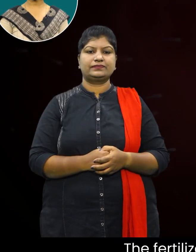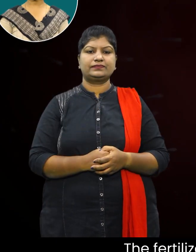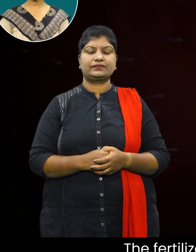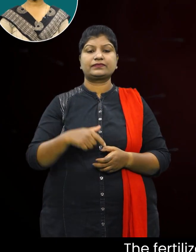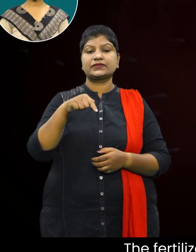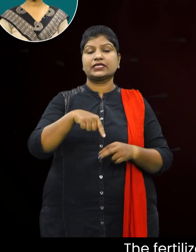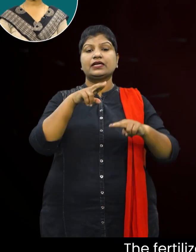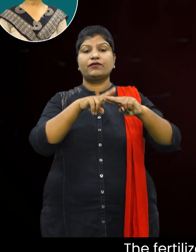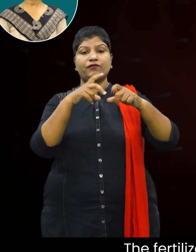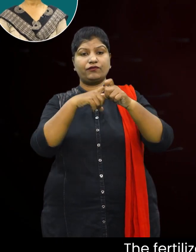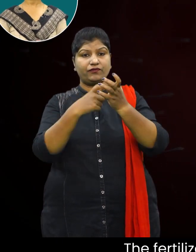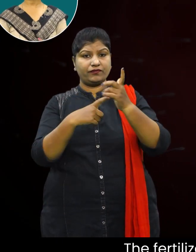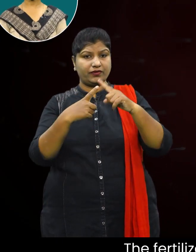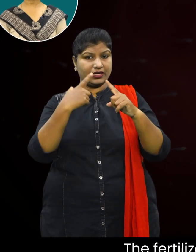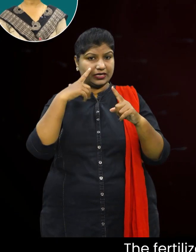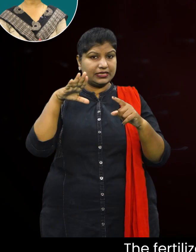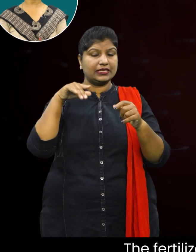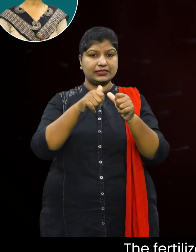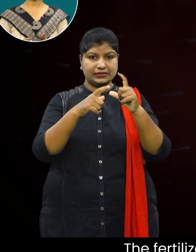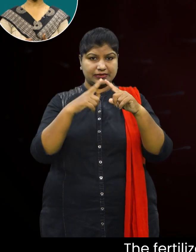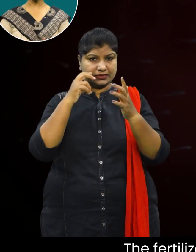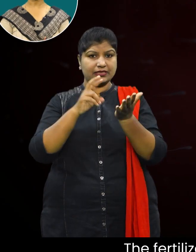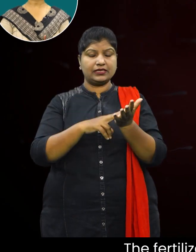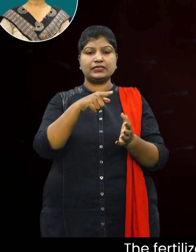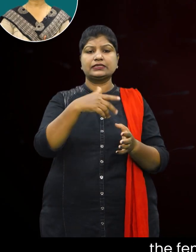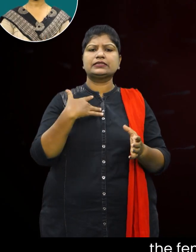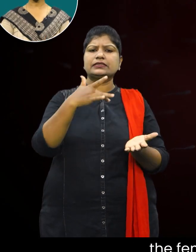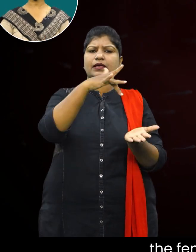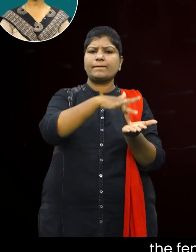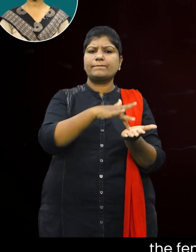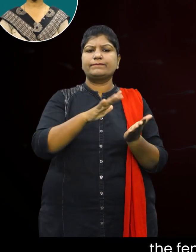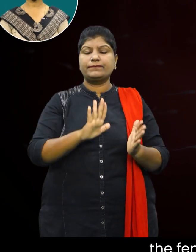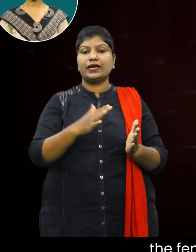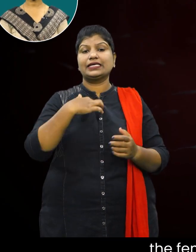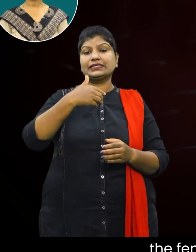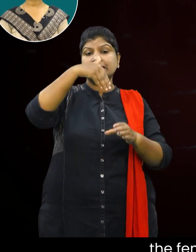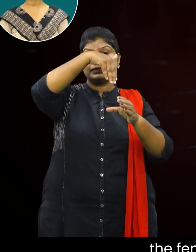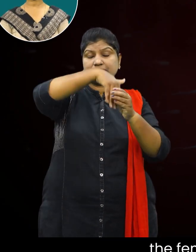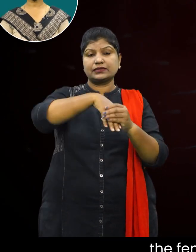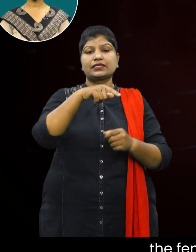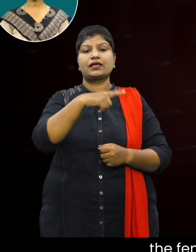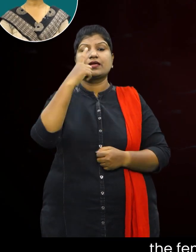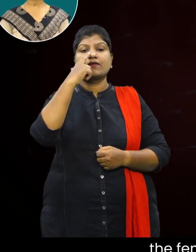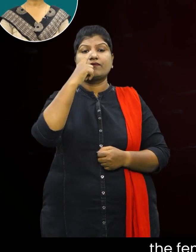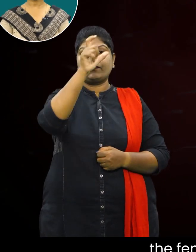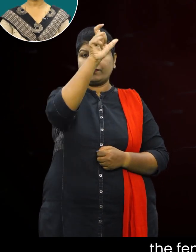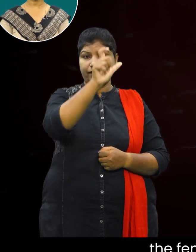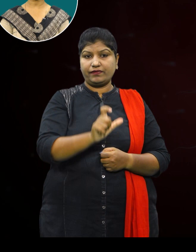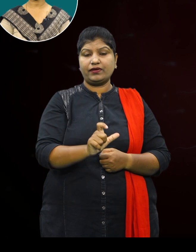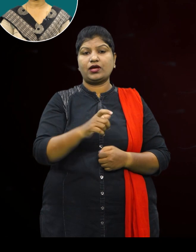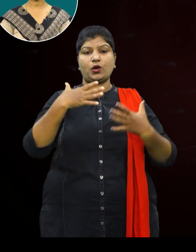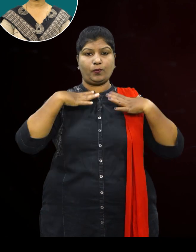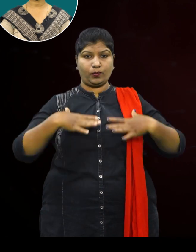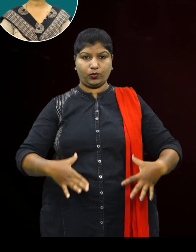The fertilization which takes place inside the female body is called